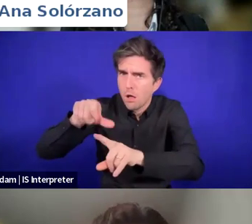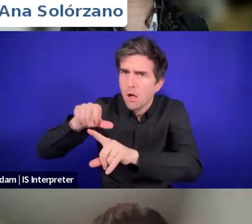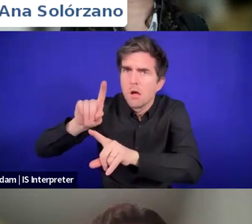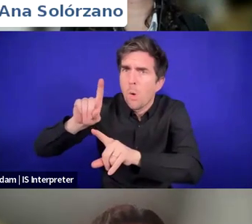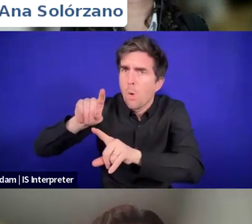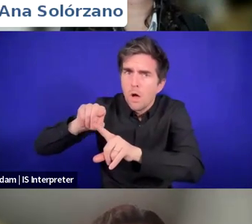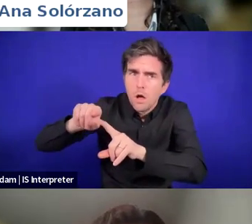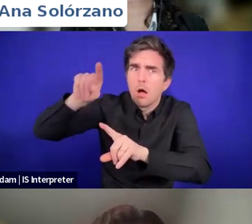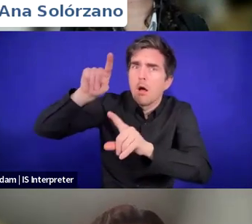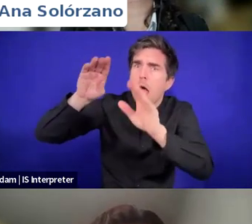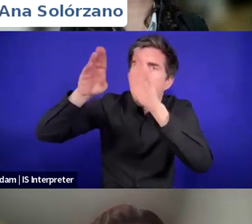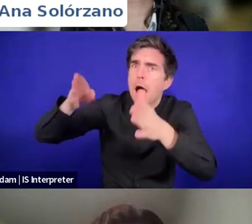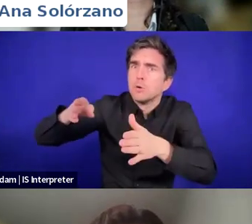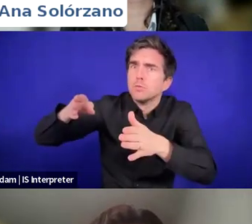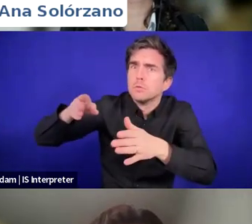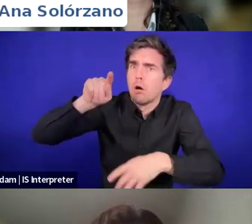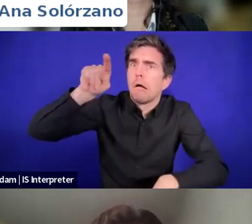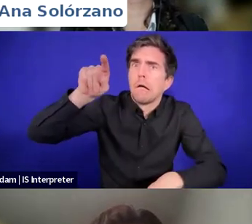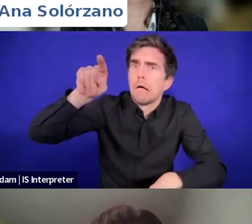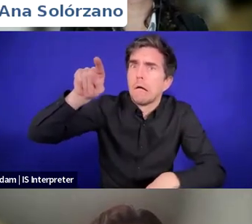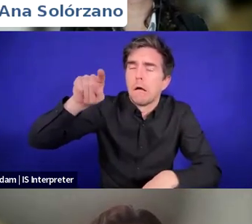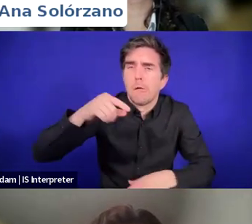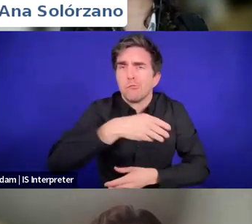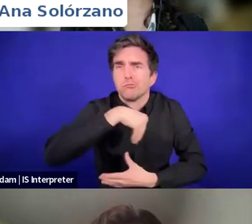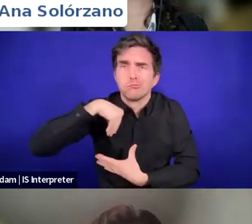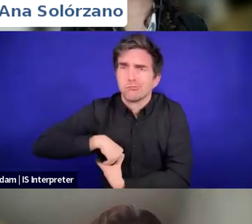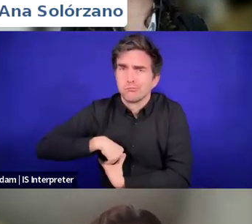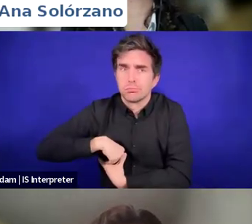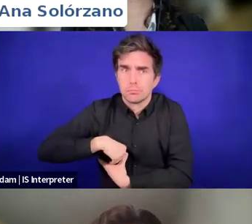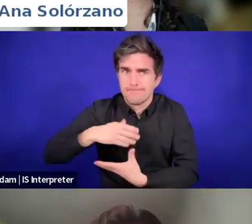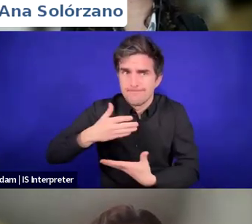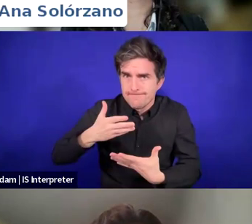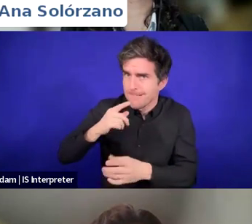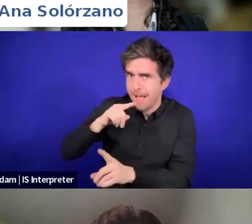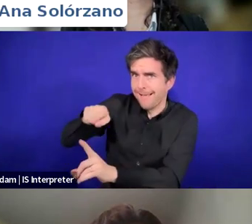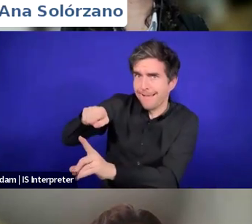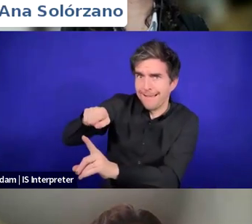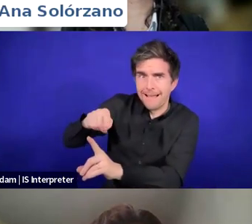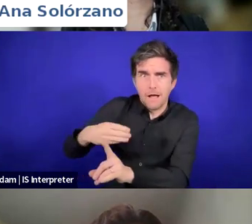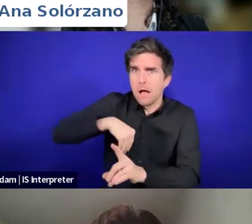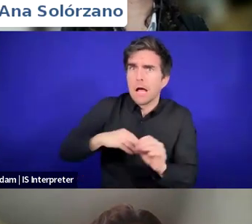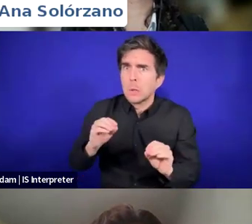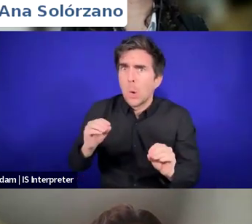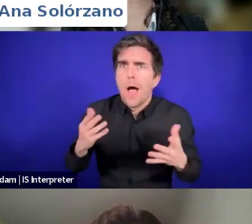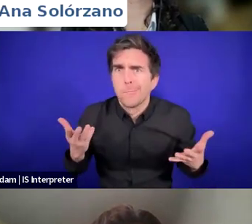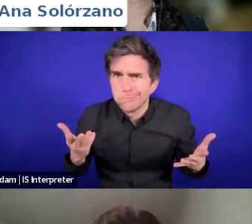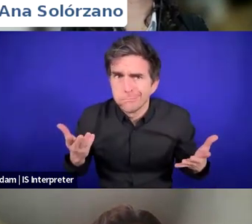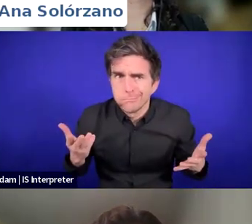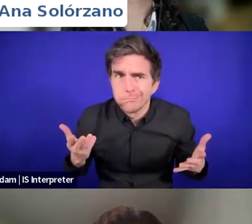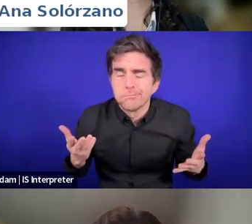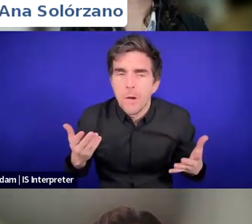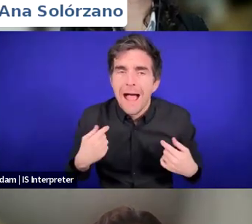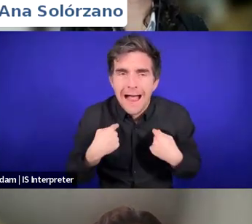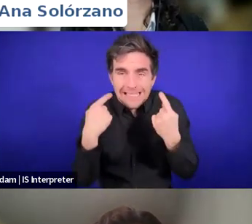is to ensure that we have accurate data, and which are not really very narrowed, as we said, based